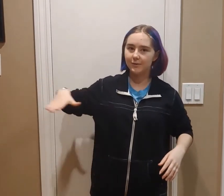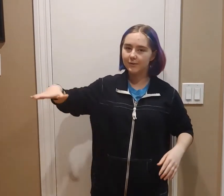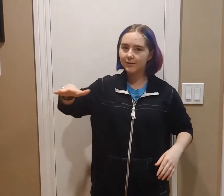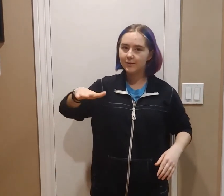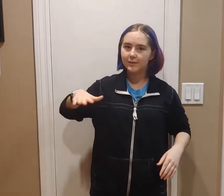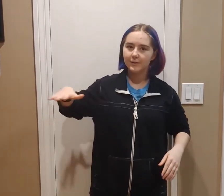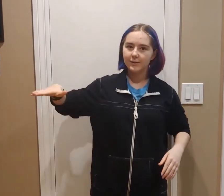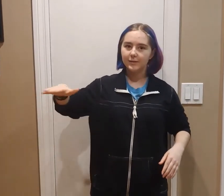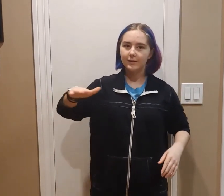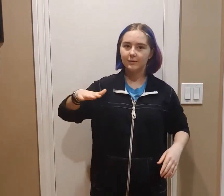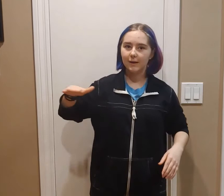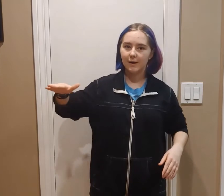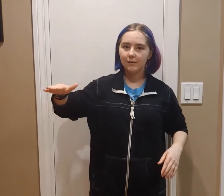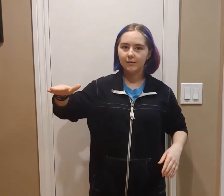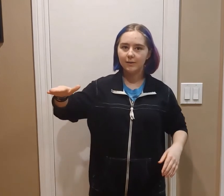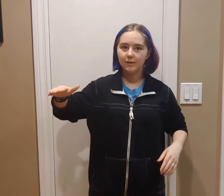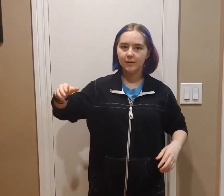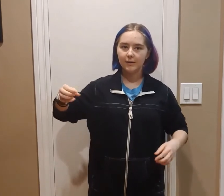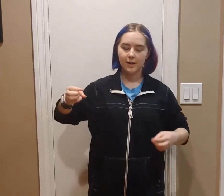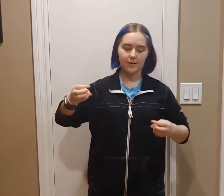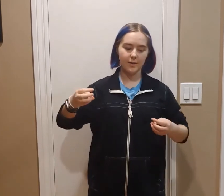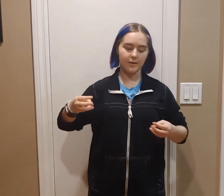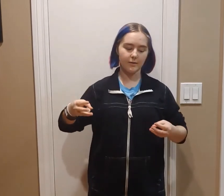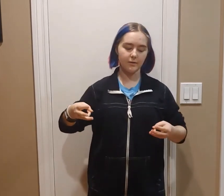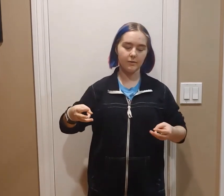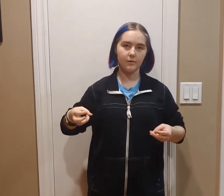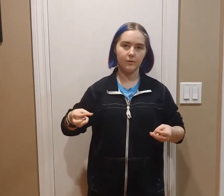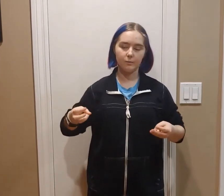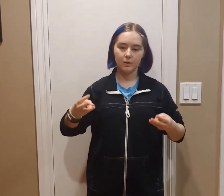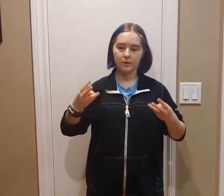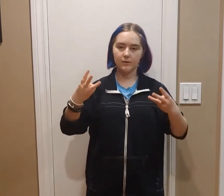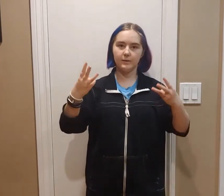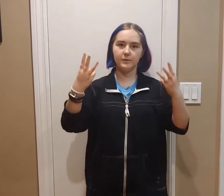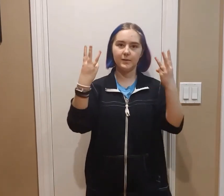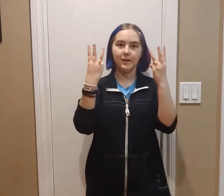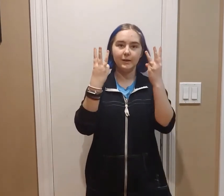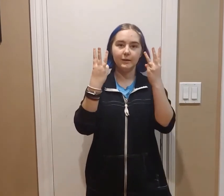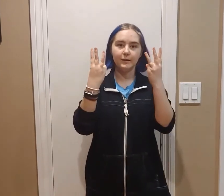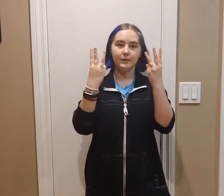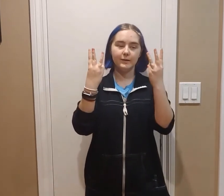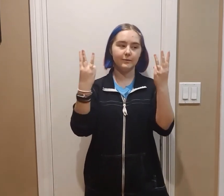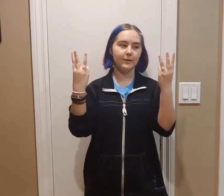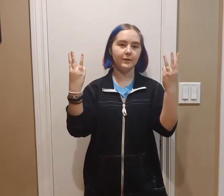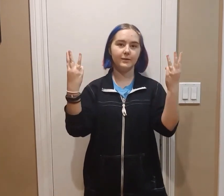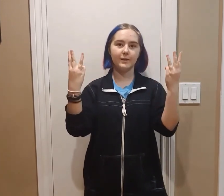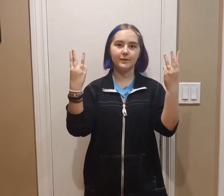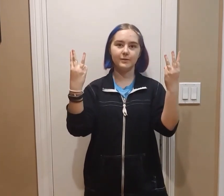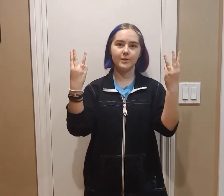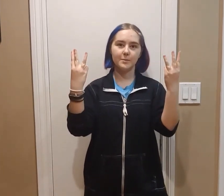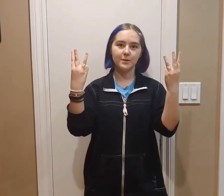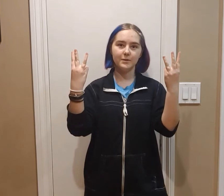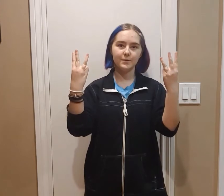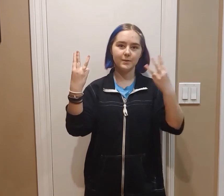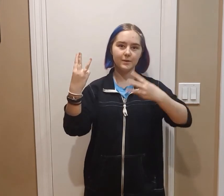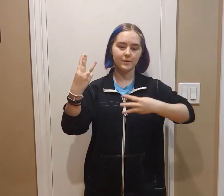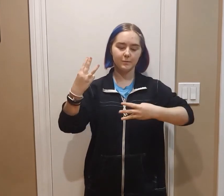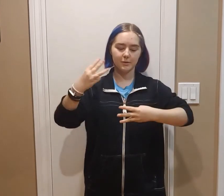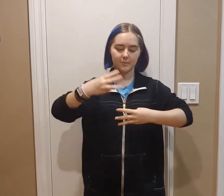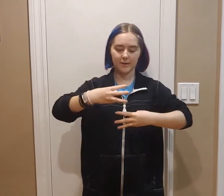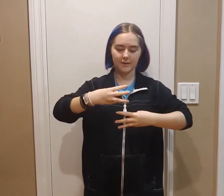circle, around, and then the world is you take your fingers like two W's, put them like